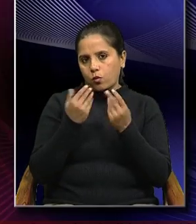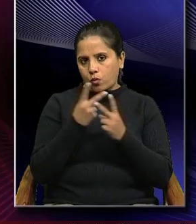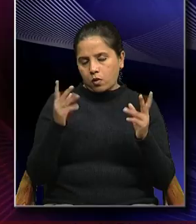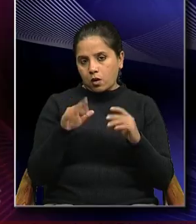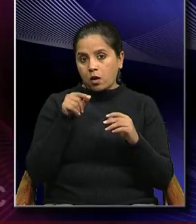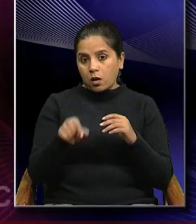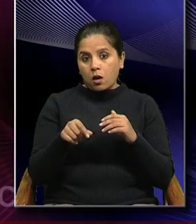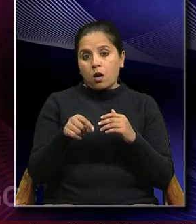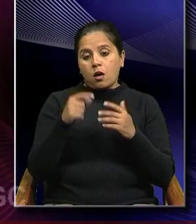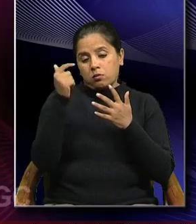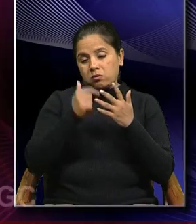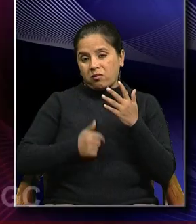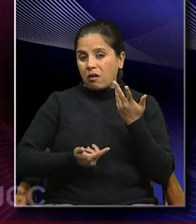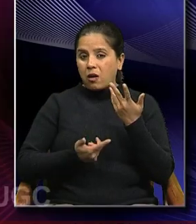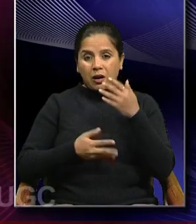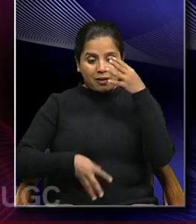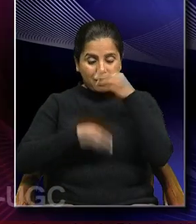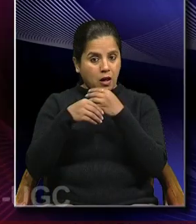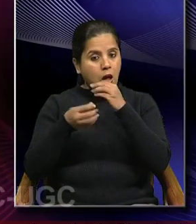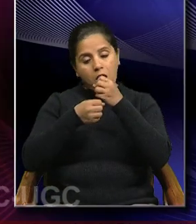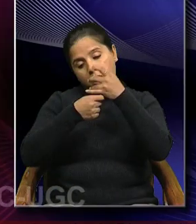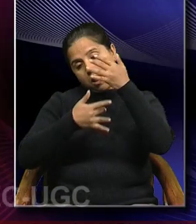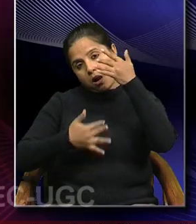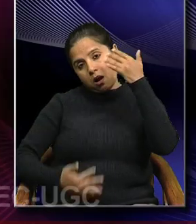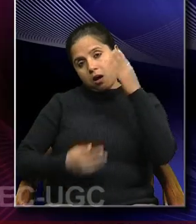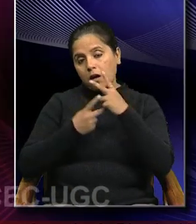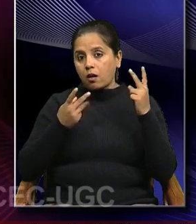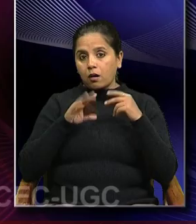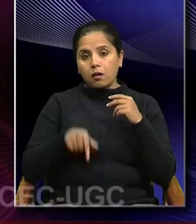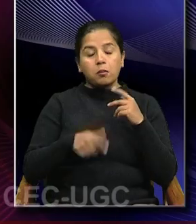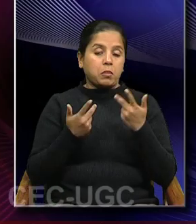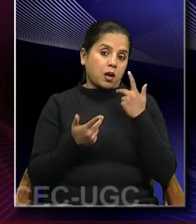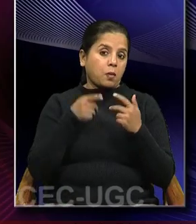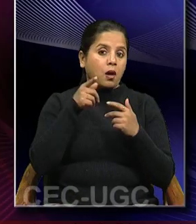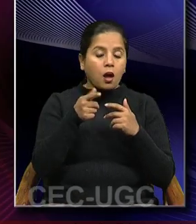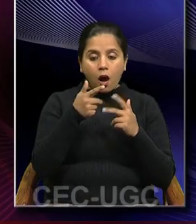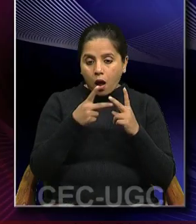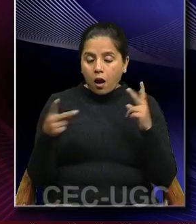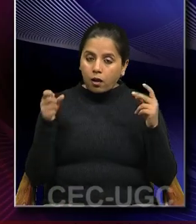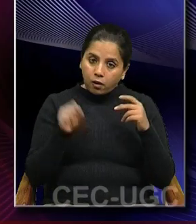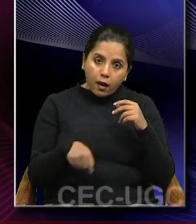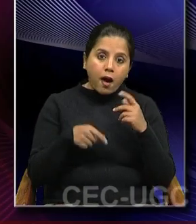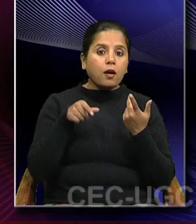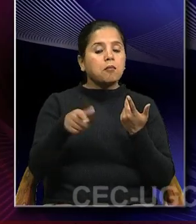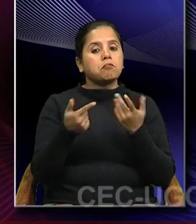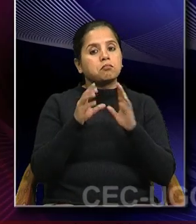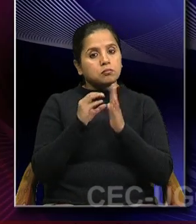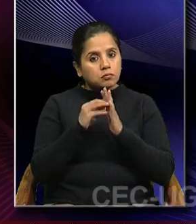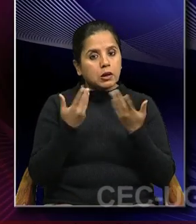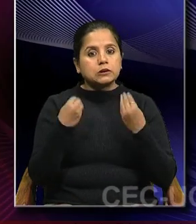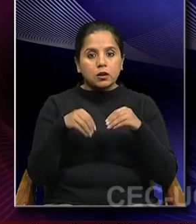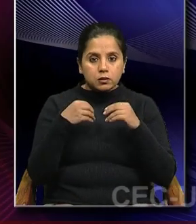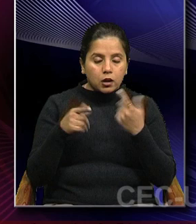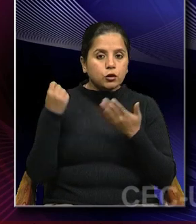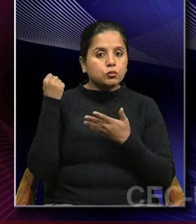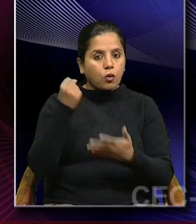very exhaustive, the list is very comprehensive, I would say. It comprises of advertising, sales promotion,